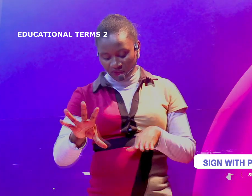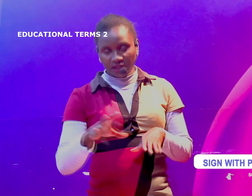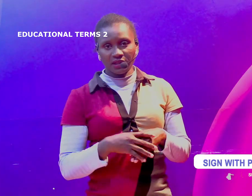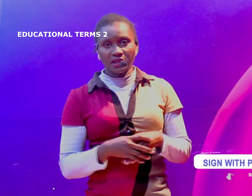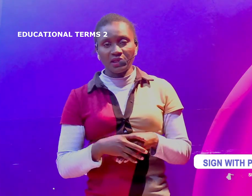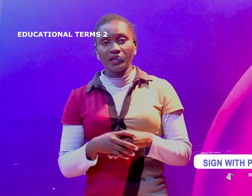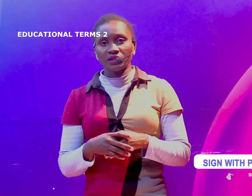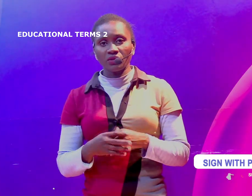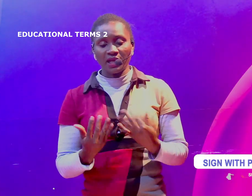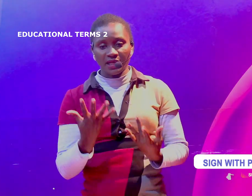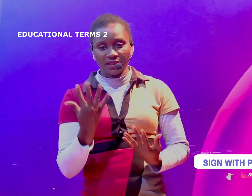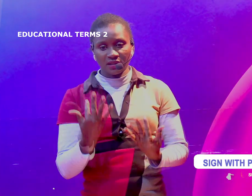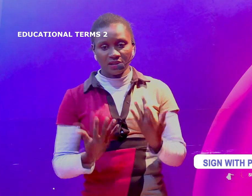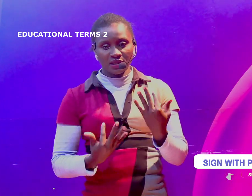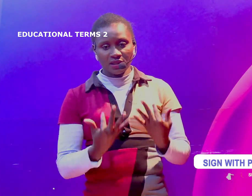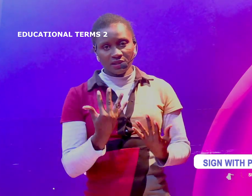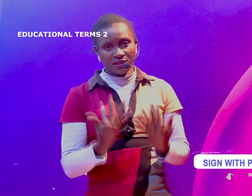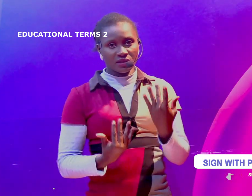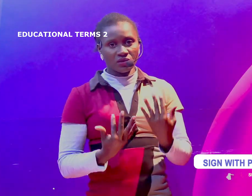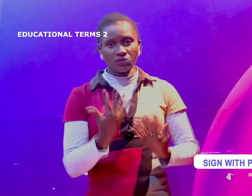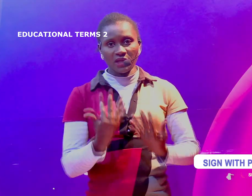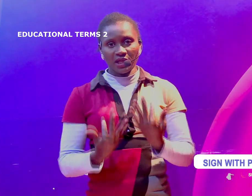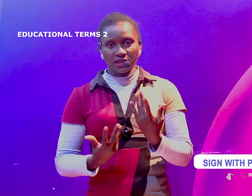And then stimulant, stimulant,